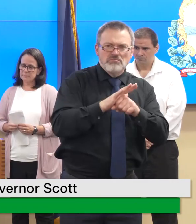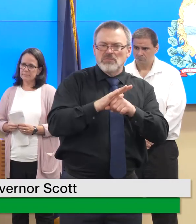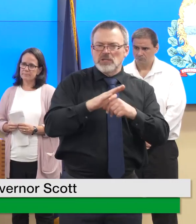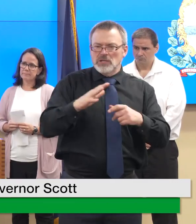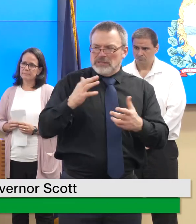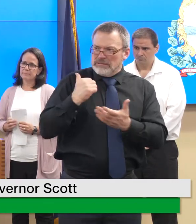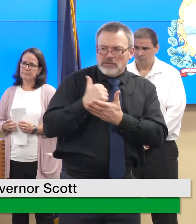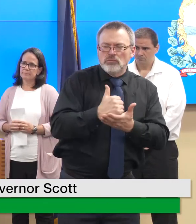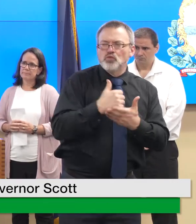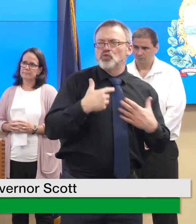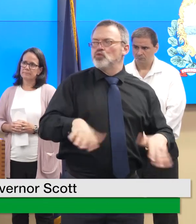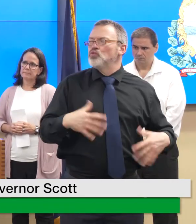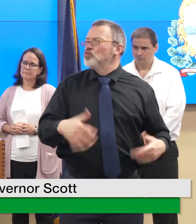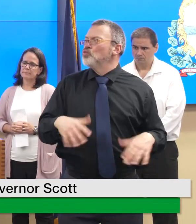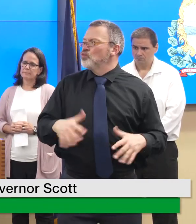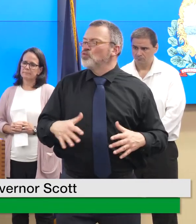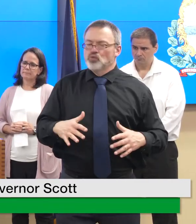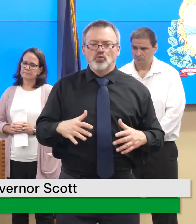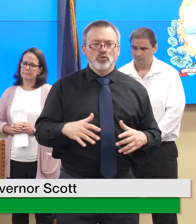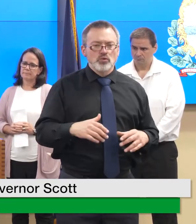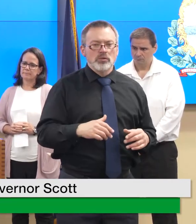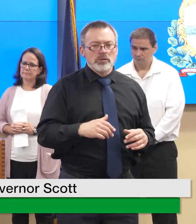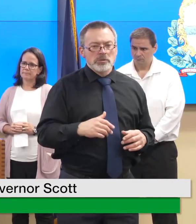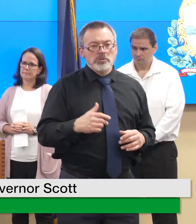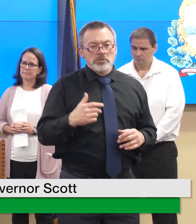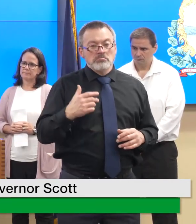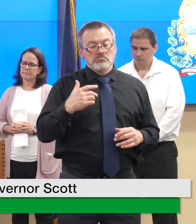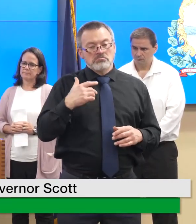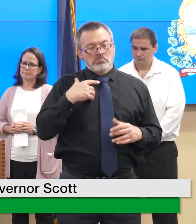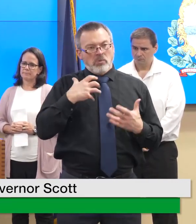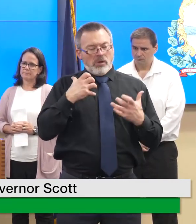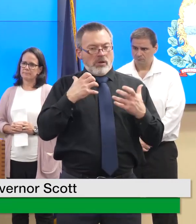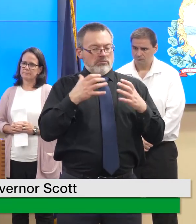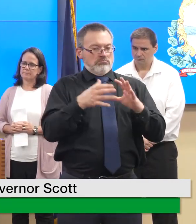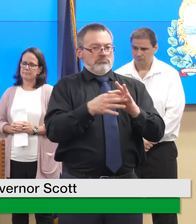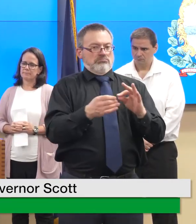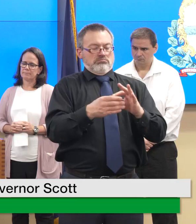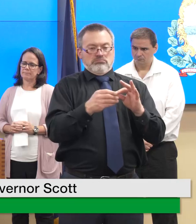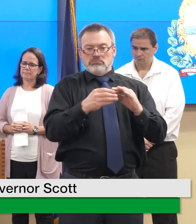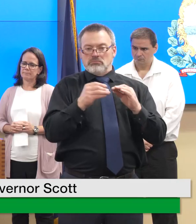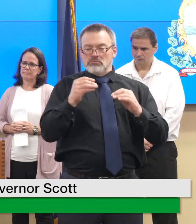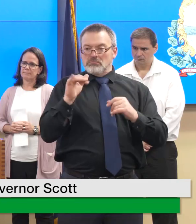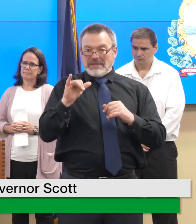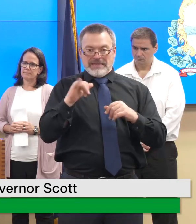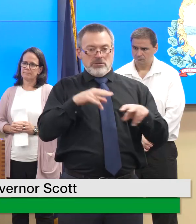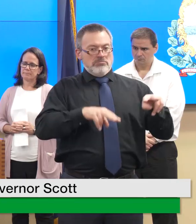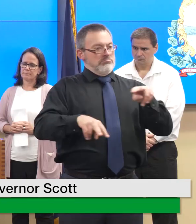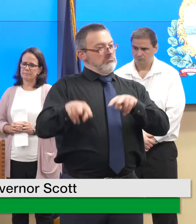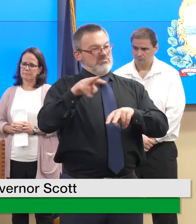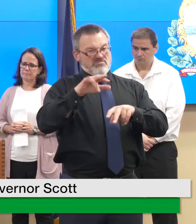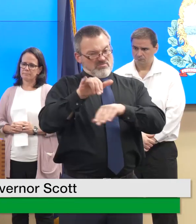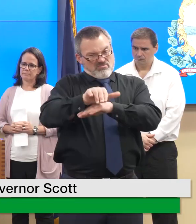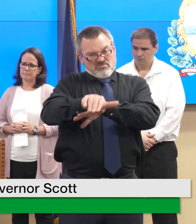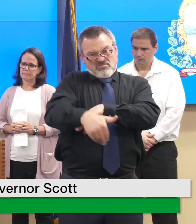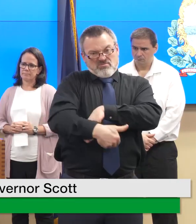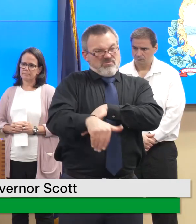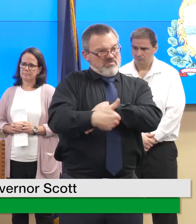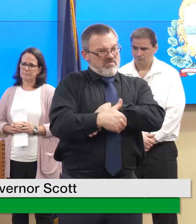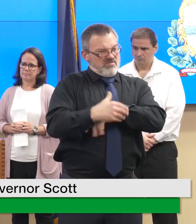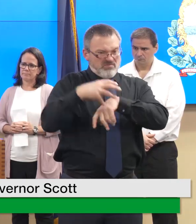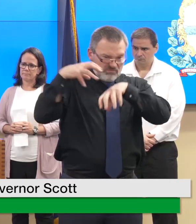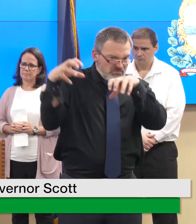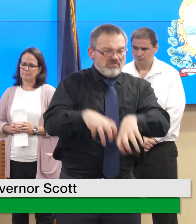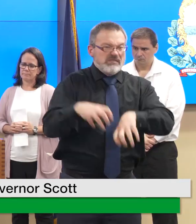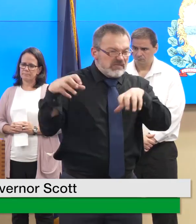So I would say that considering the onset was in the middle of the night and the initial hours